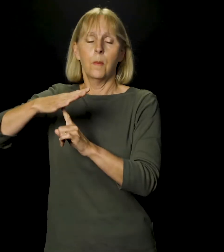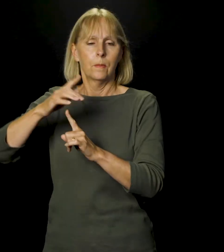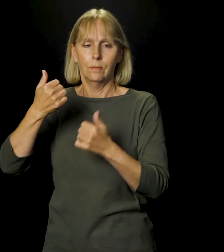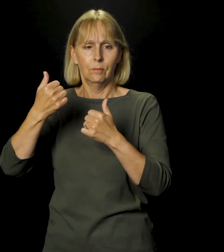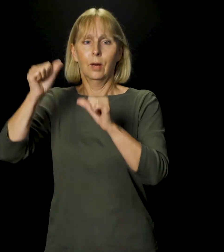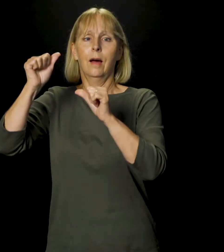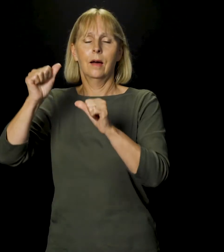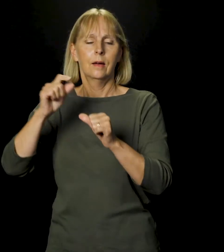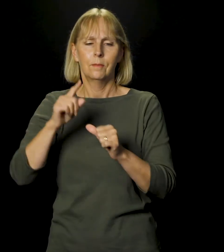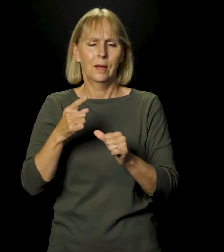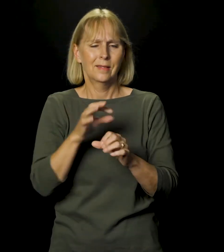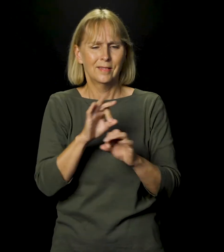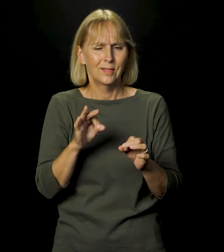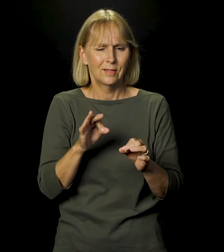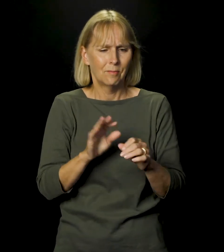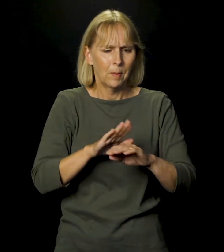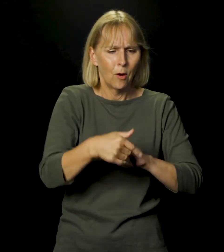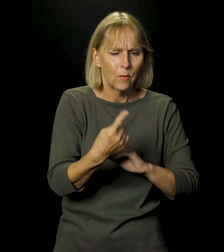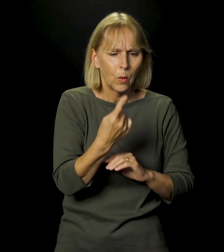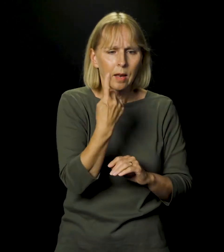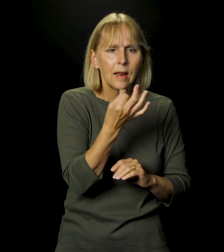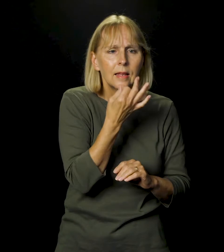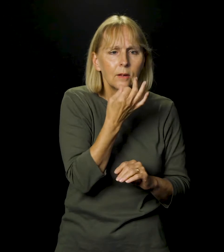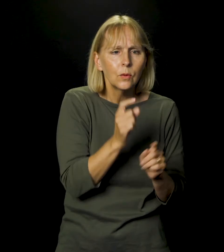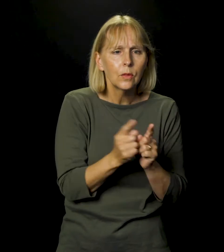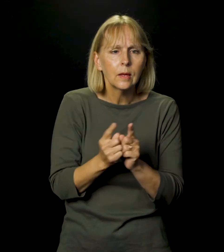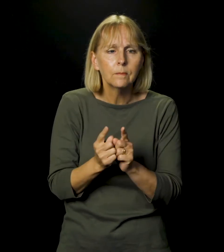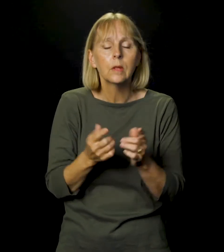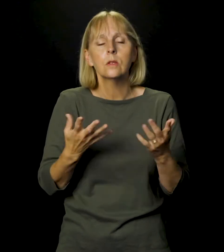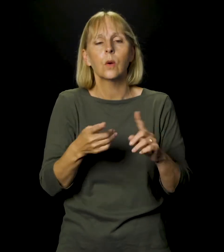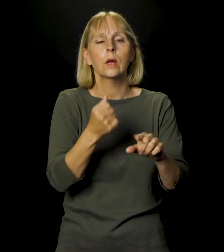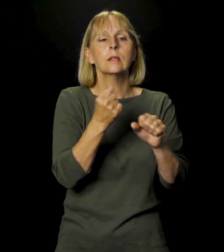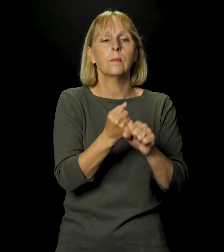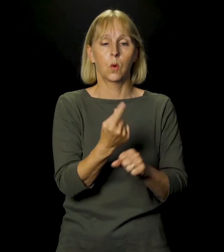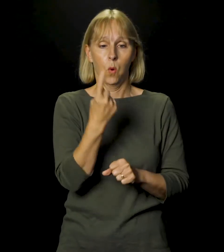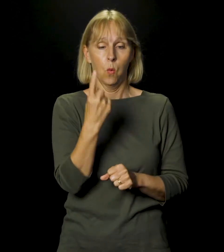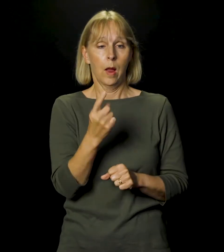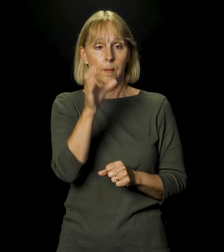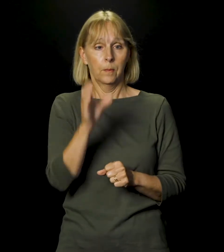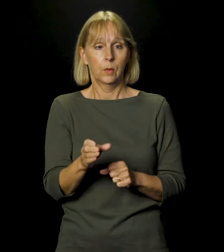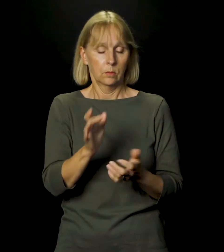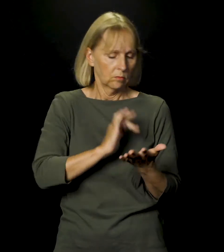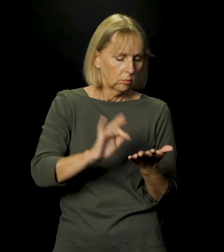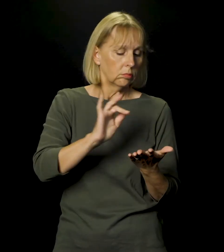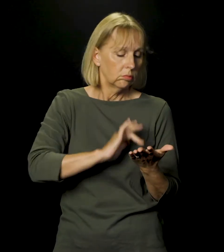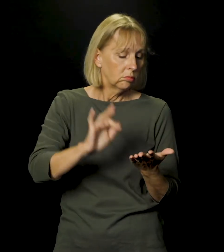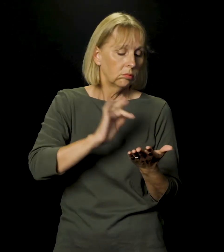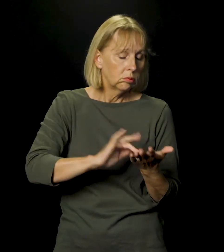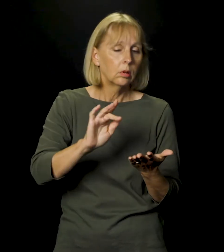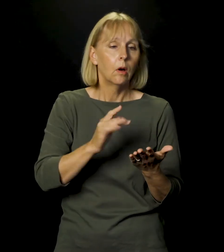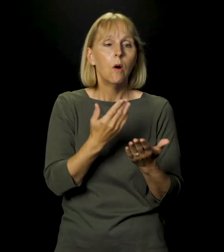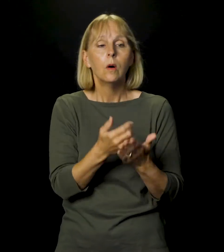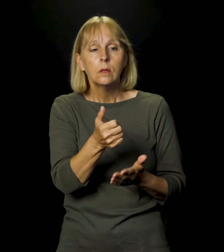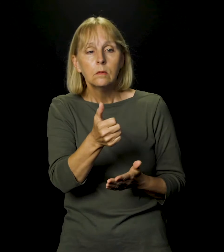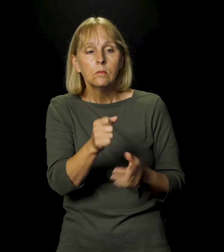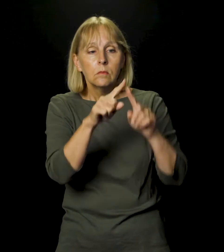accomplishing. For example, a person scrolls through a streaming service looking for something to watch. They